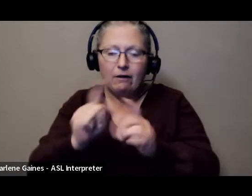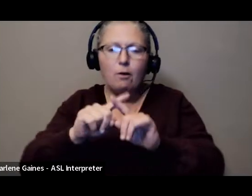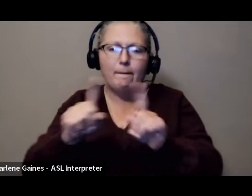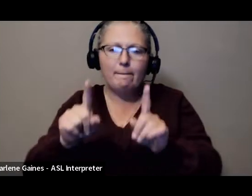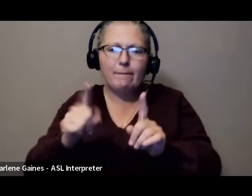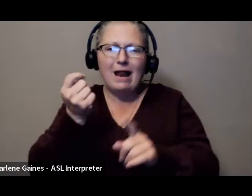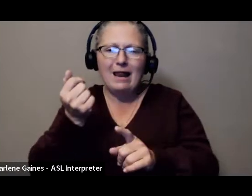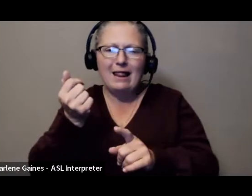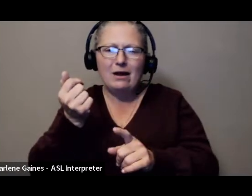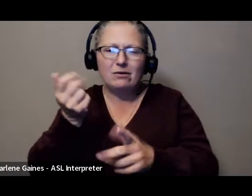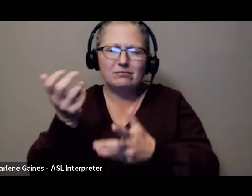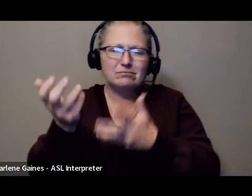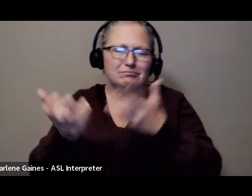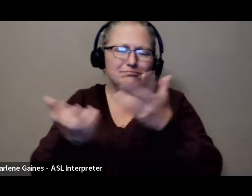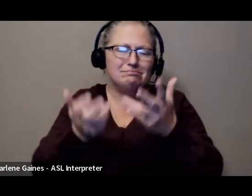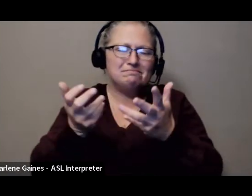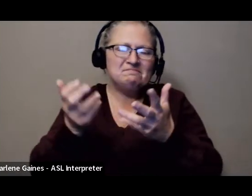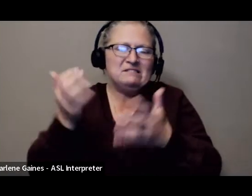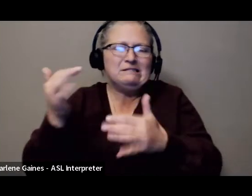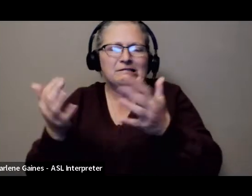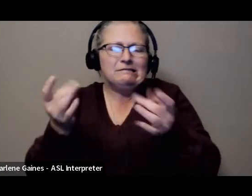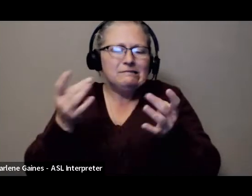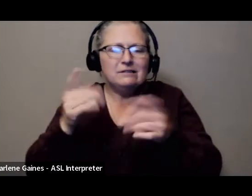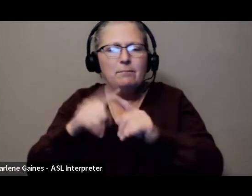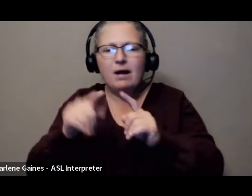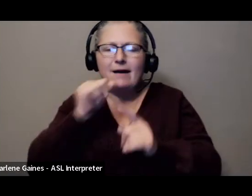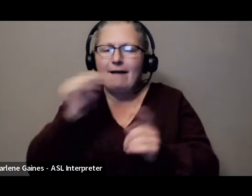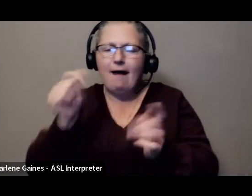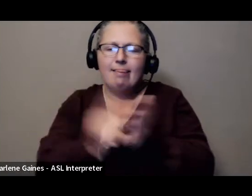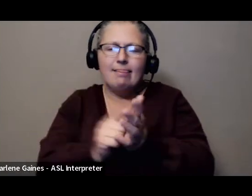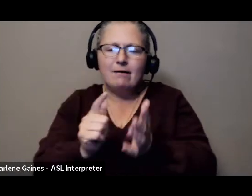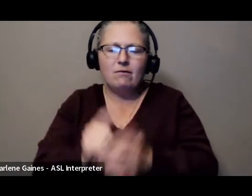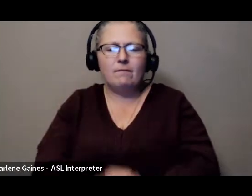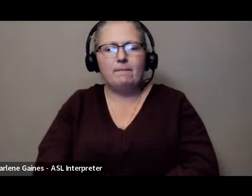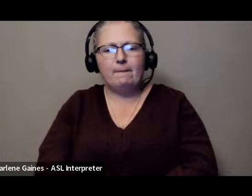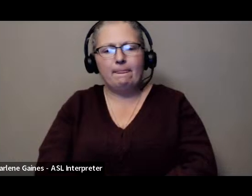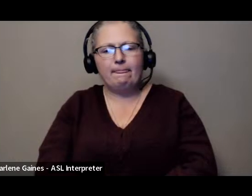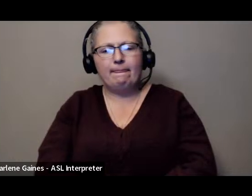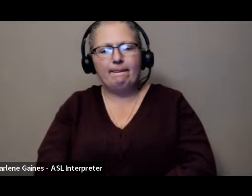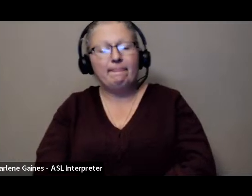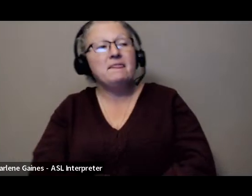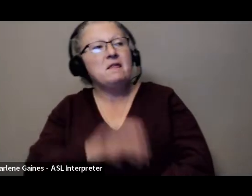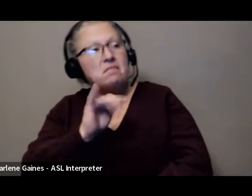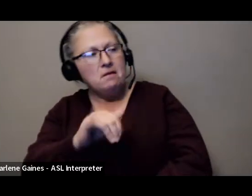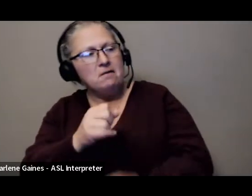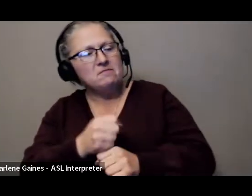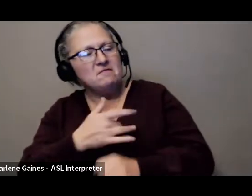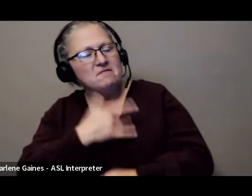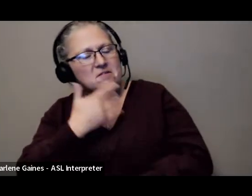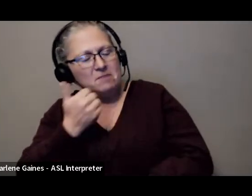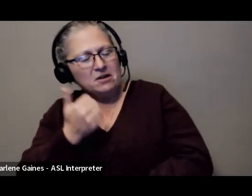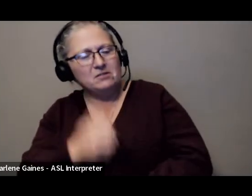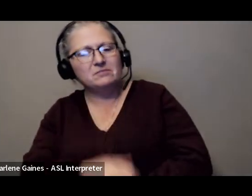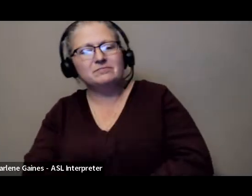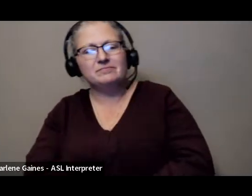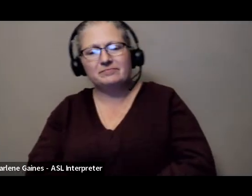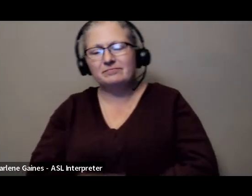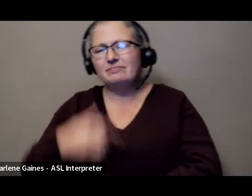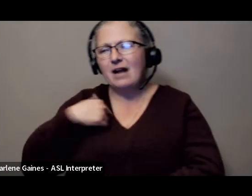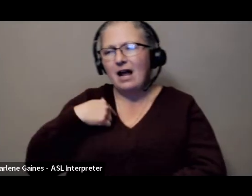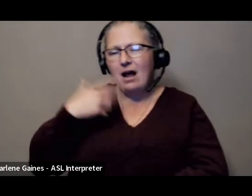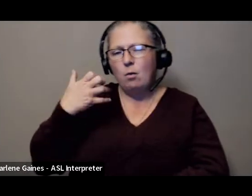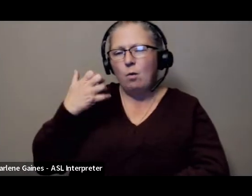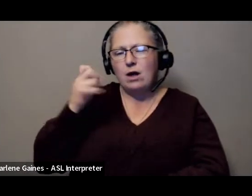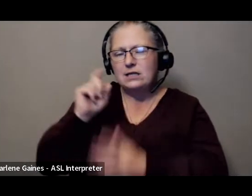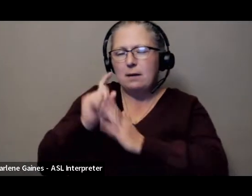just a little cumbersome, but not illegal. Well, that's very reassuring. You know what? Thank you. I want to take